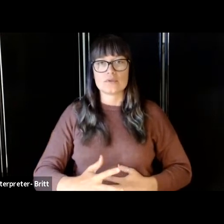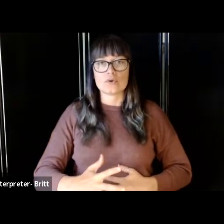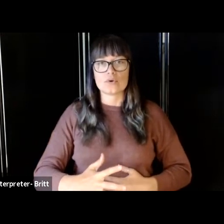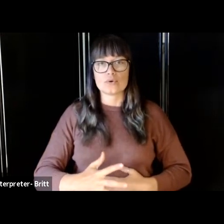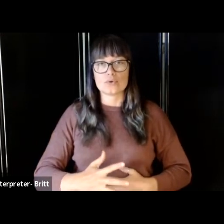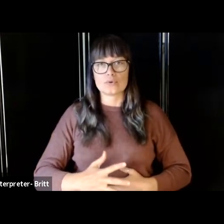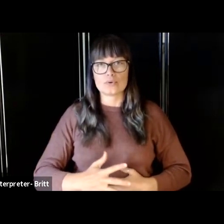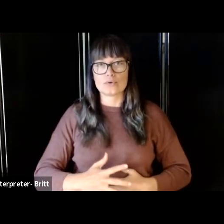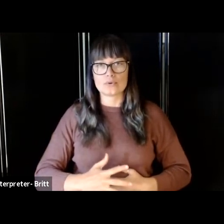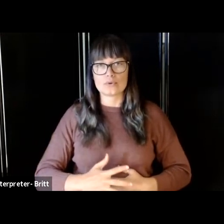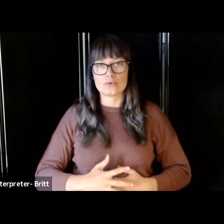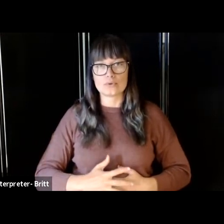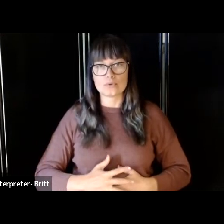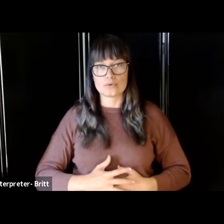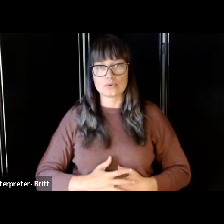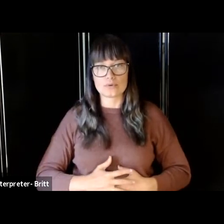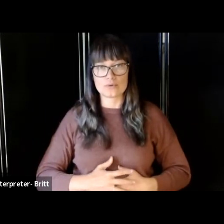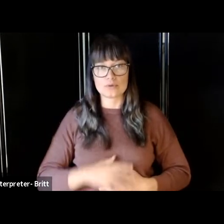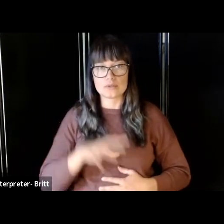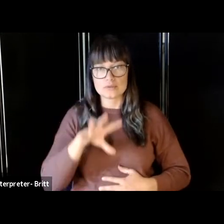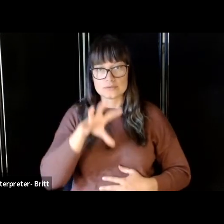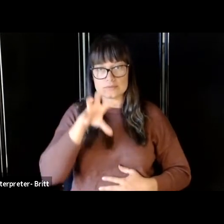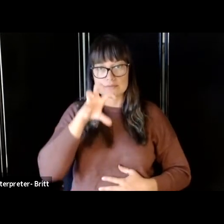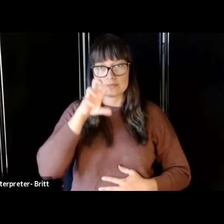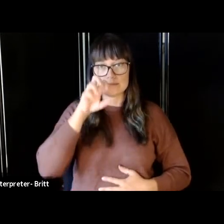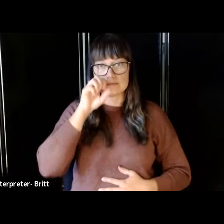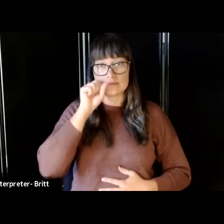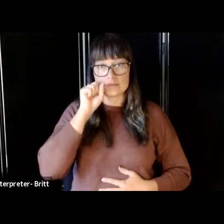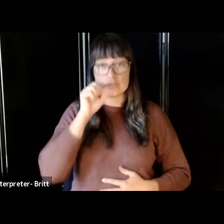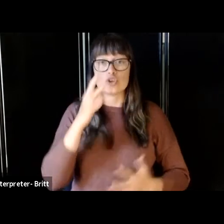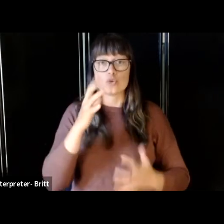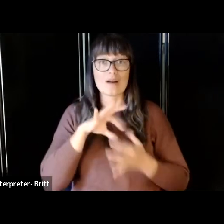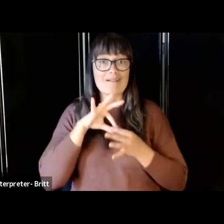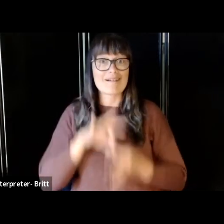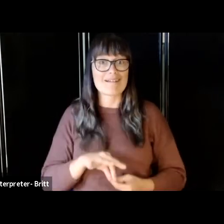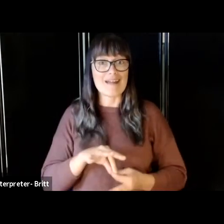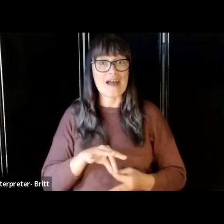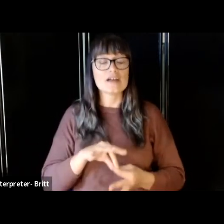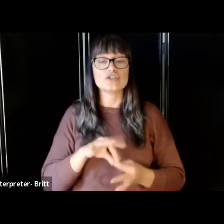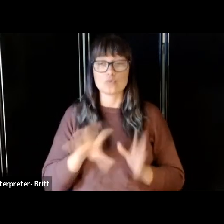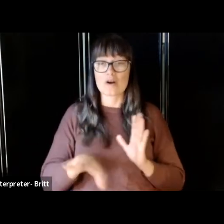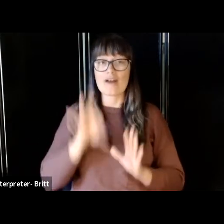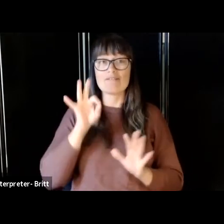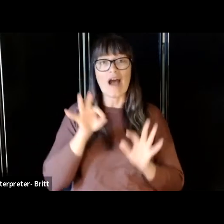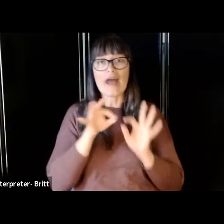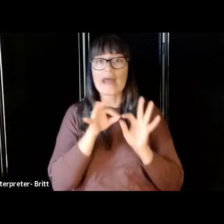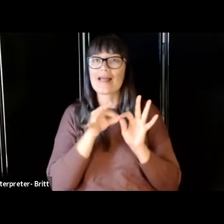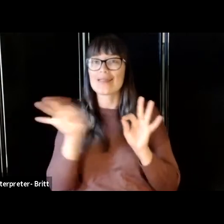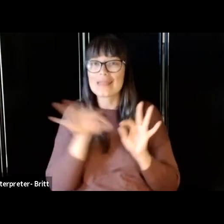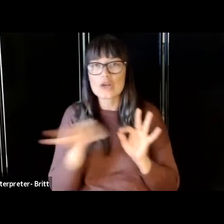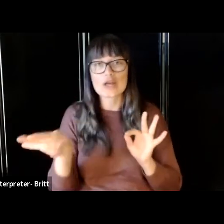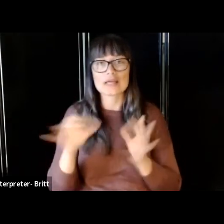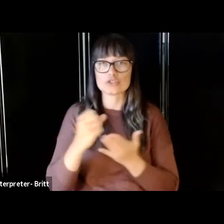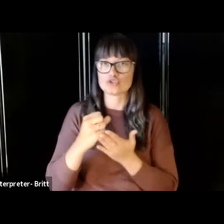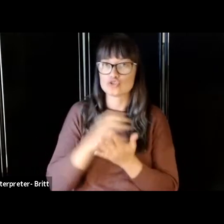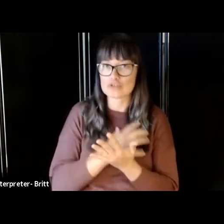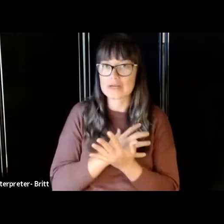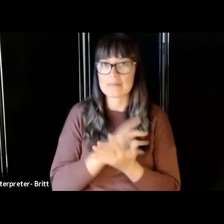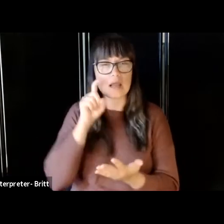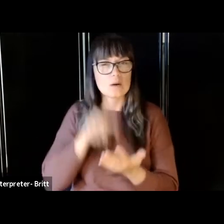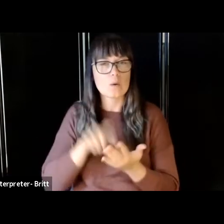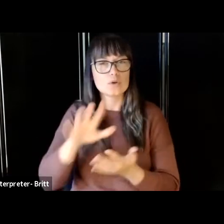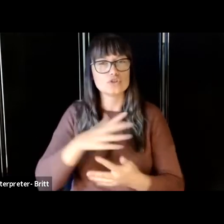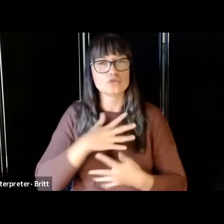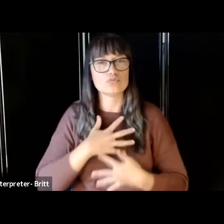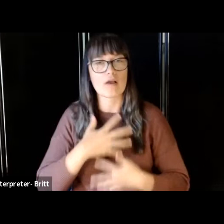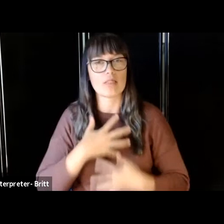So the only thing to get that to connect to what you're singing is I would print out your lyrics or print out your script and notice where your breaths